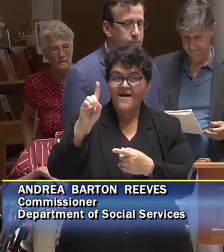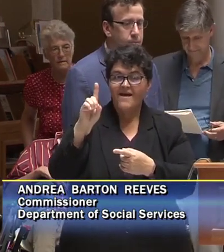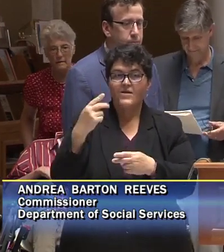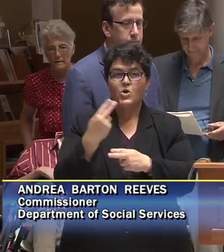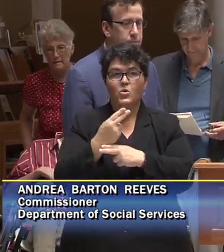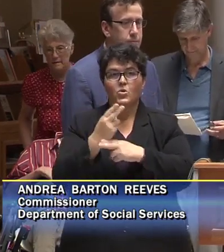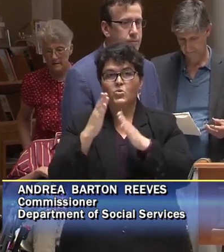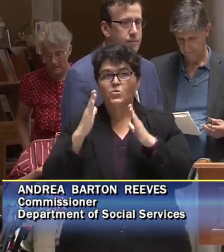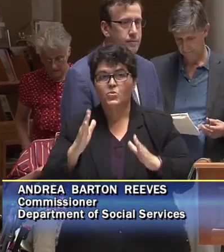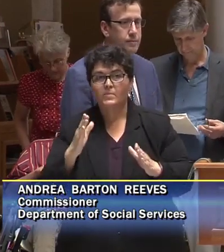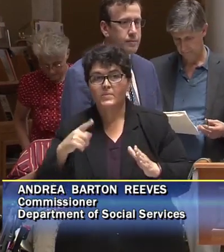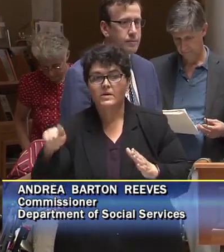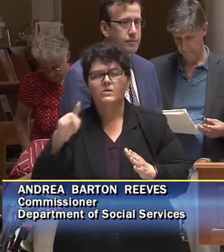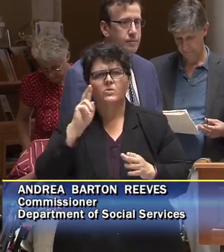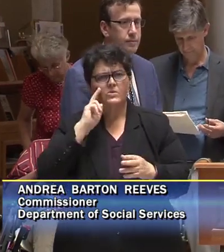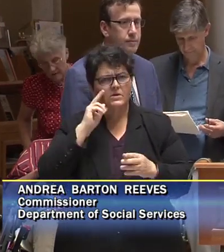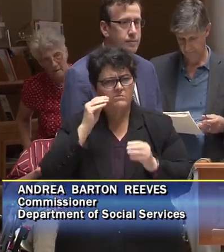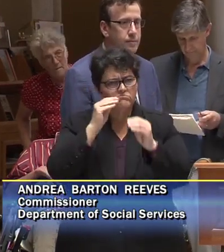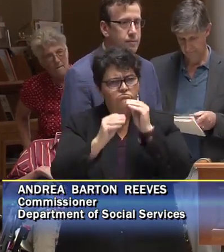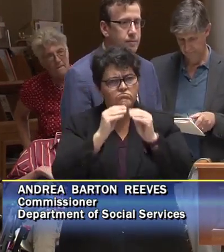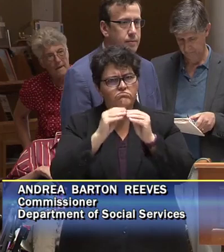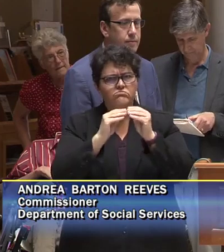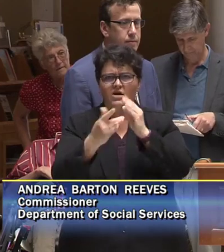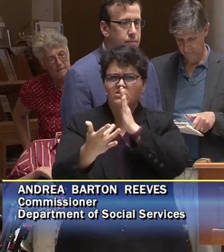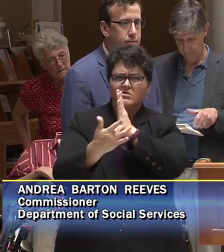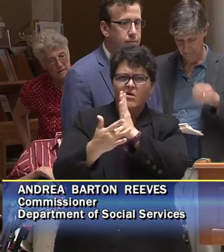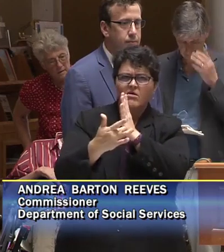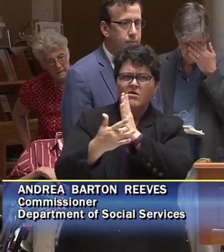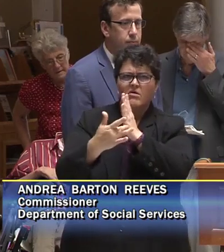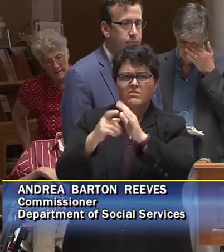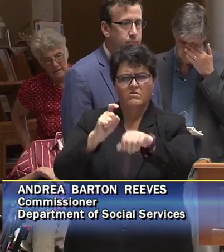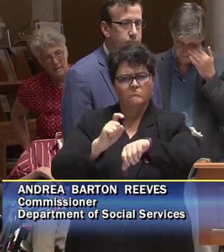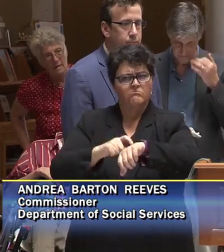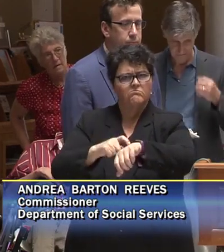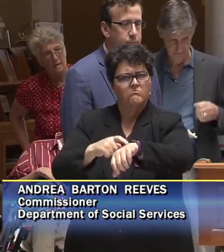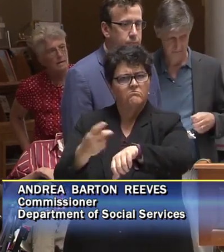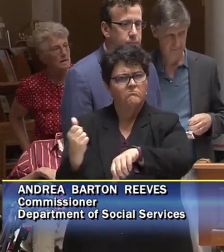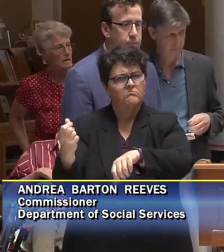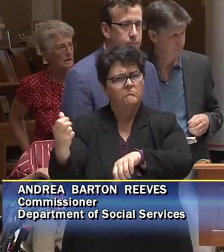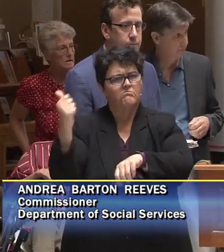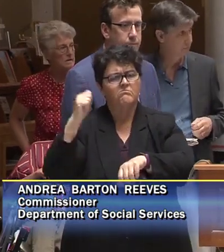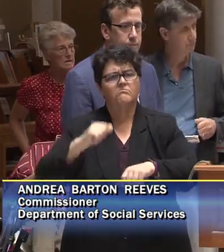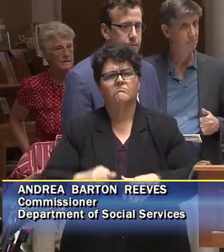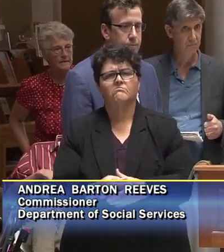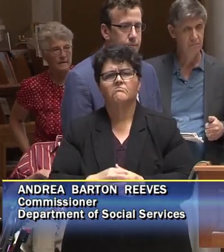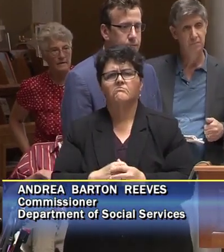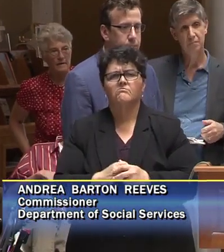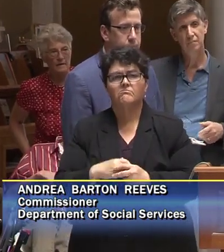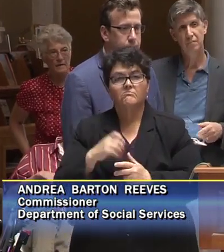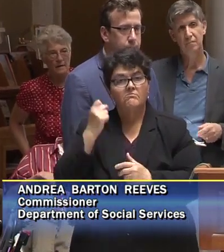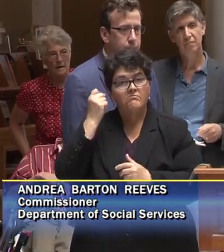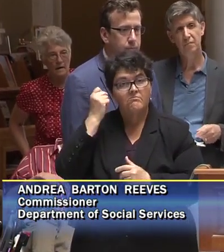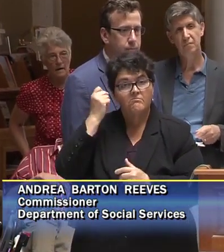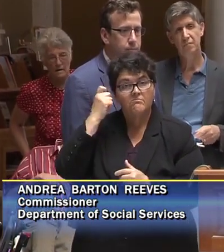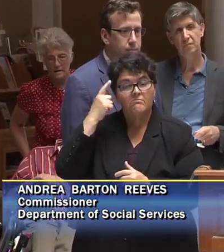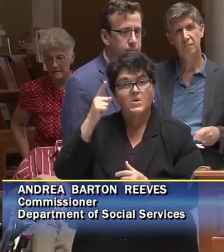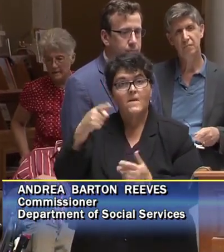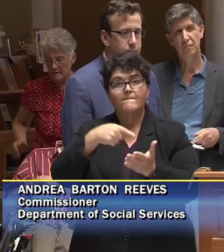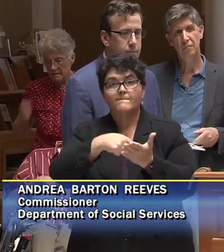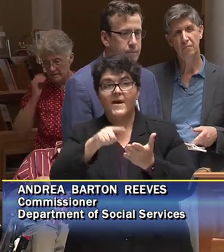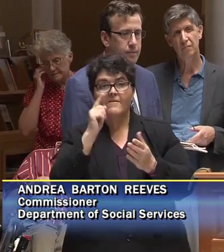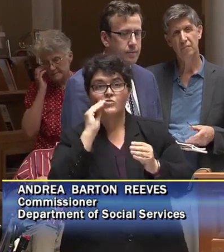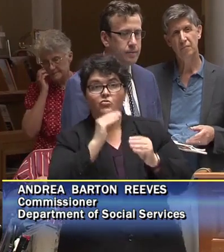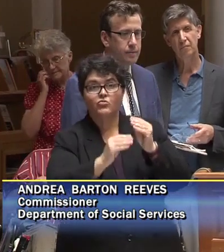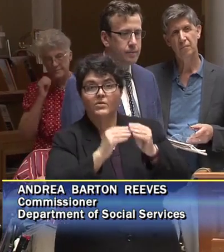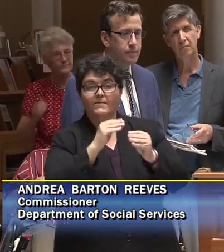complex rehabilitation technology for wheelchairs and repairs. We already cover repairs under Medicaid, but we're continuing